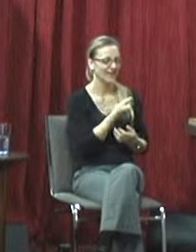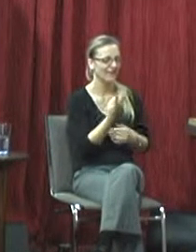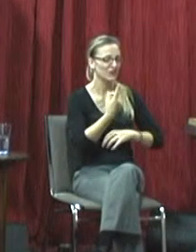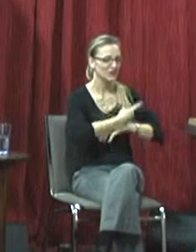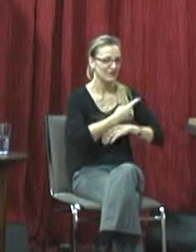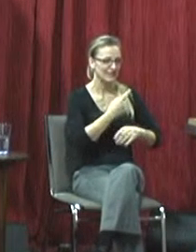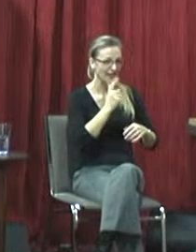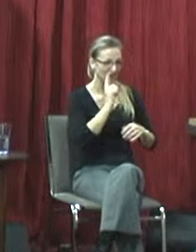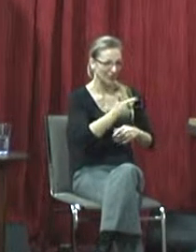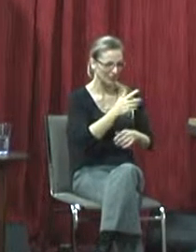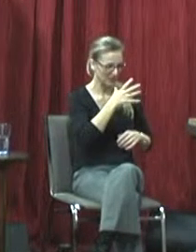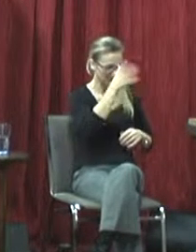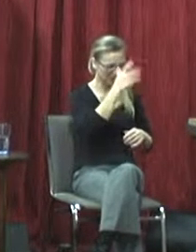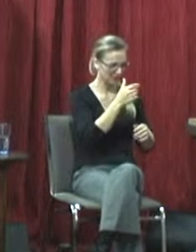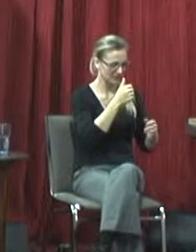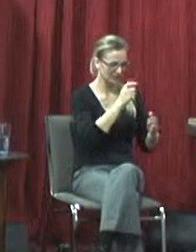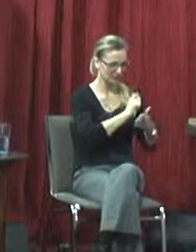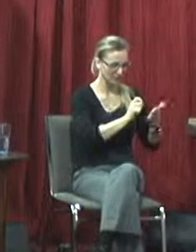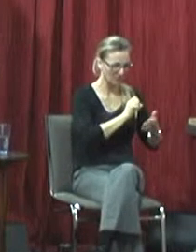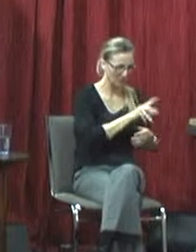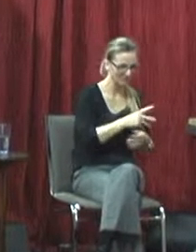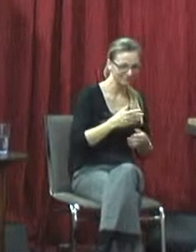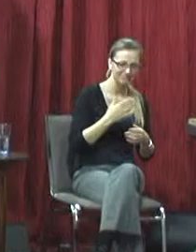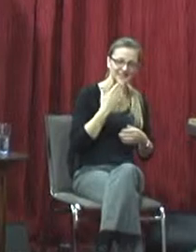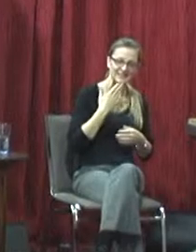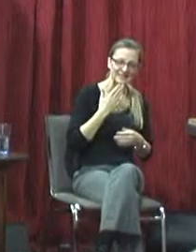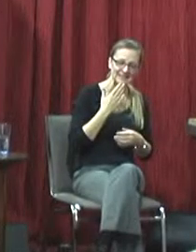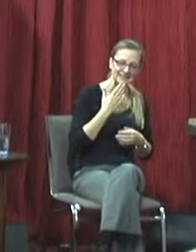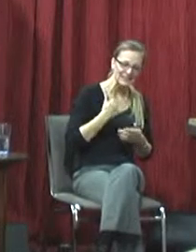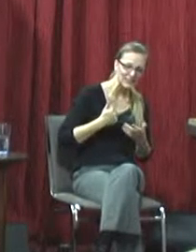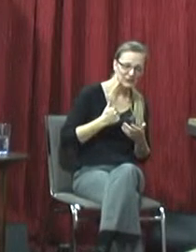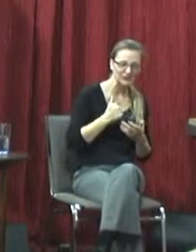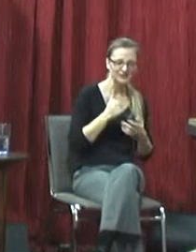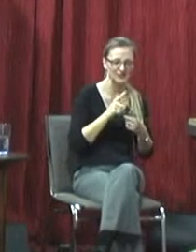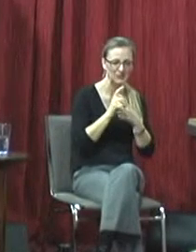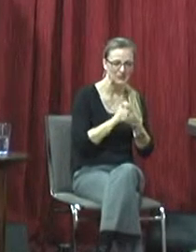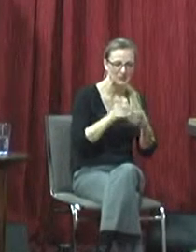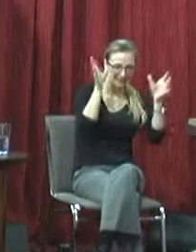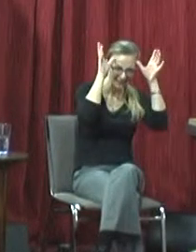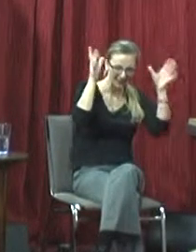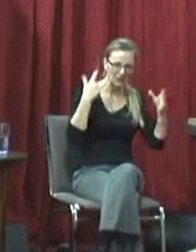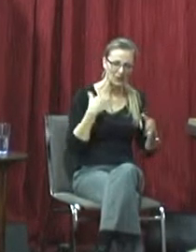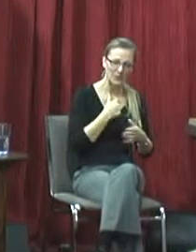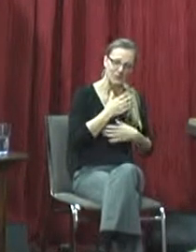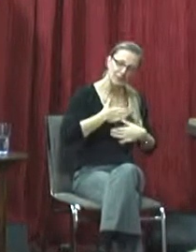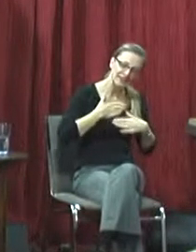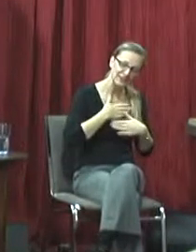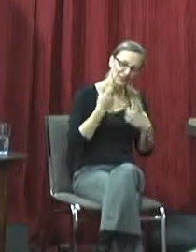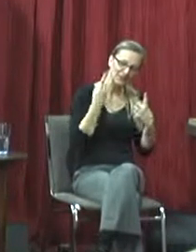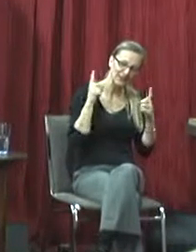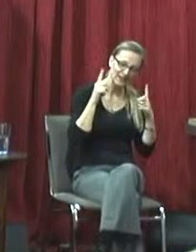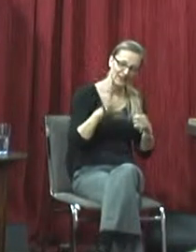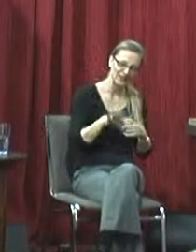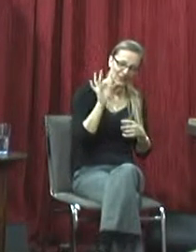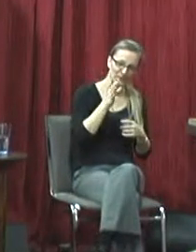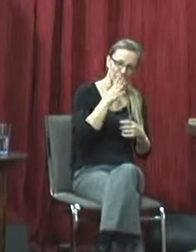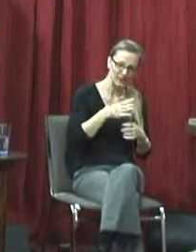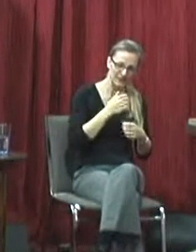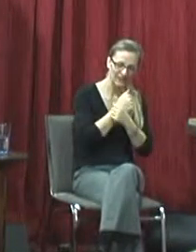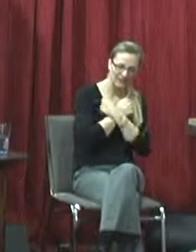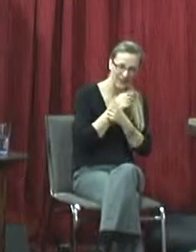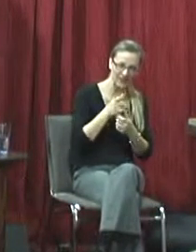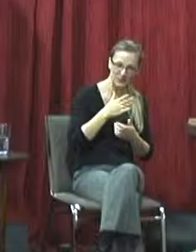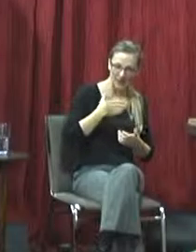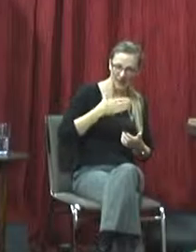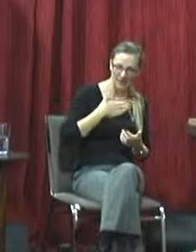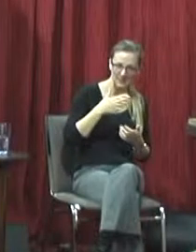a reply. Dear Running Deer, your dad and I are pleased that you finally found a woman to love and that you